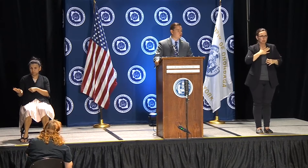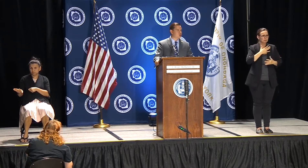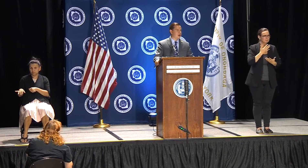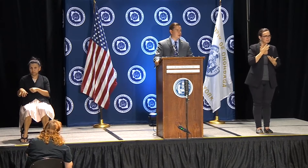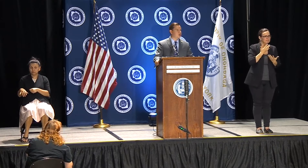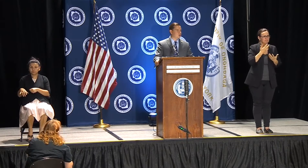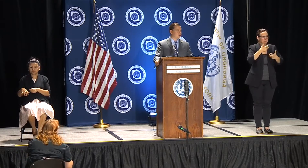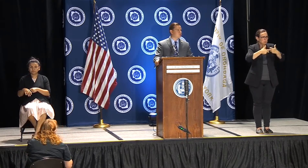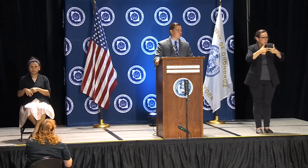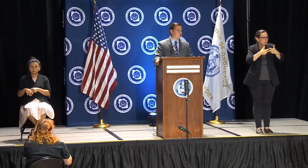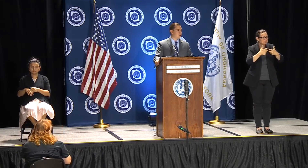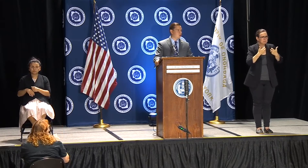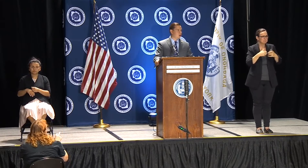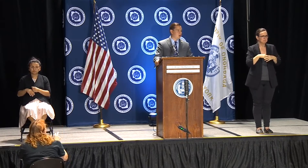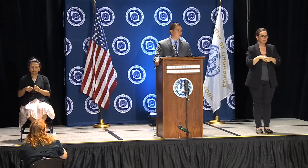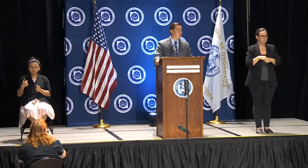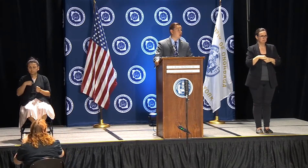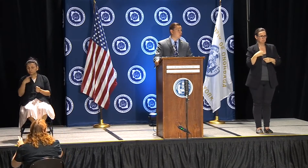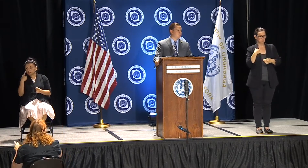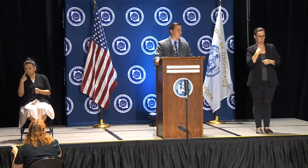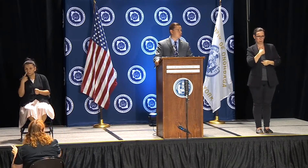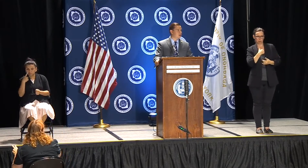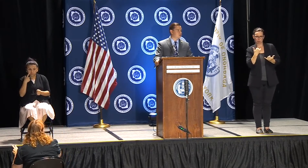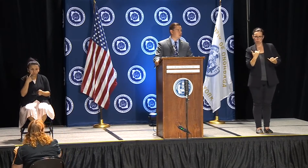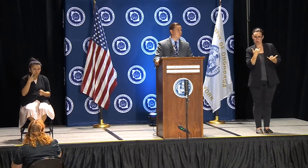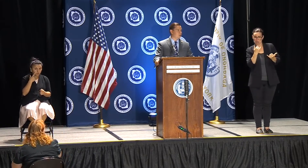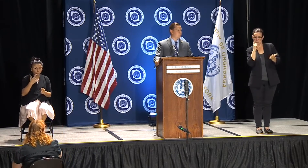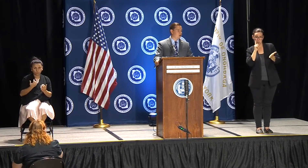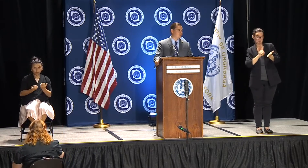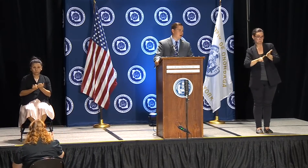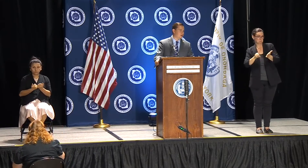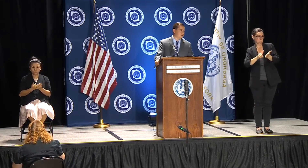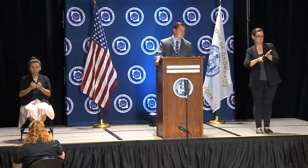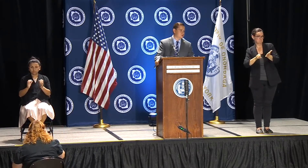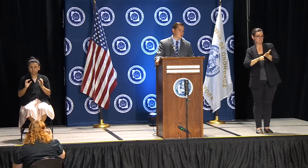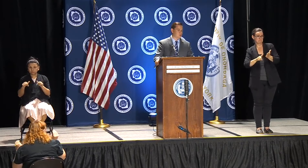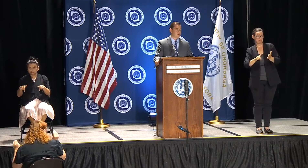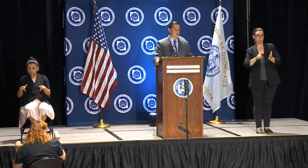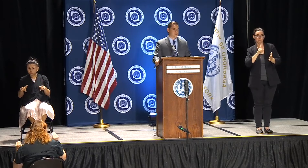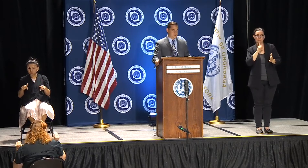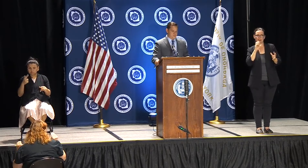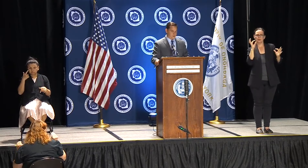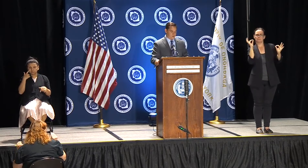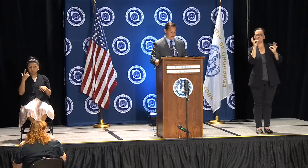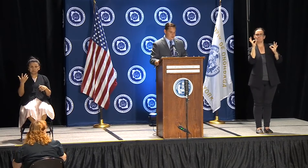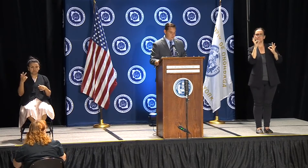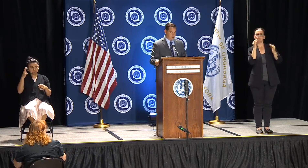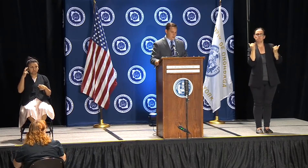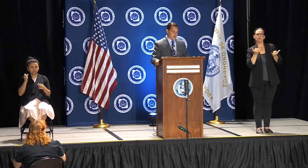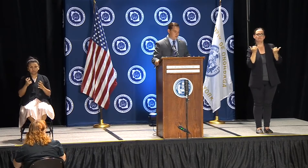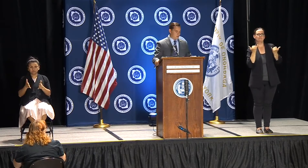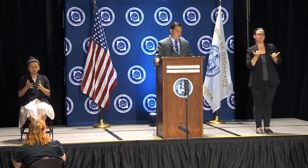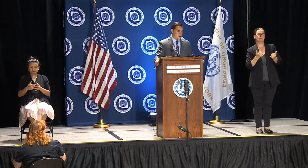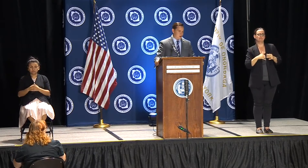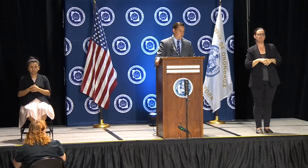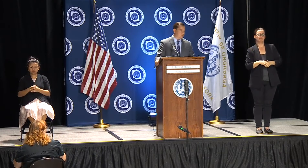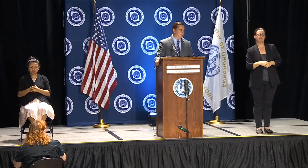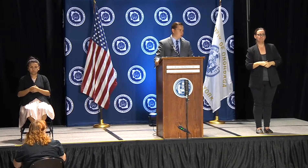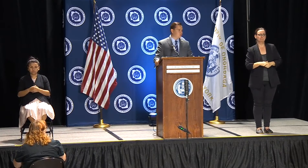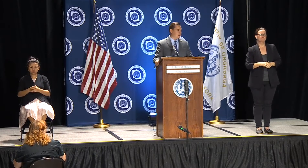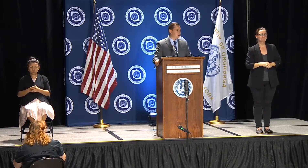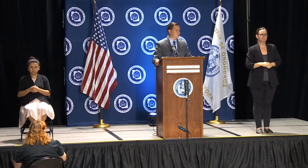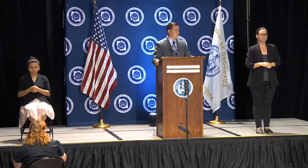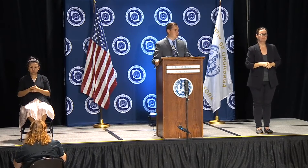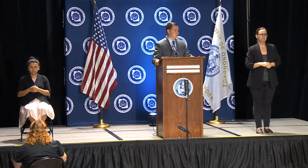now? We're tracking those, so we don't as of yet, but we are tracking those. So specifically, that's something that I'm